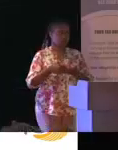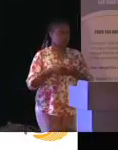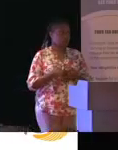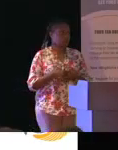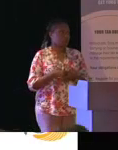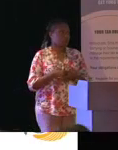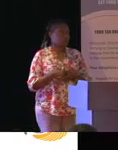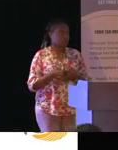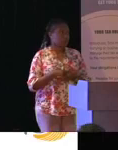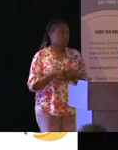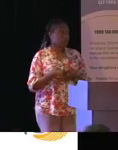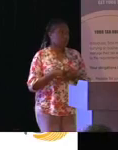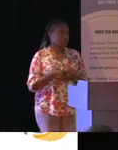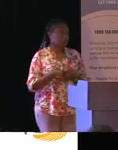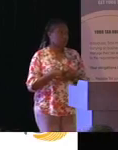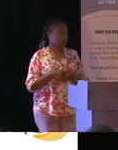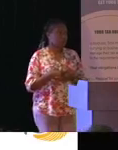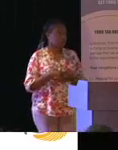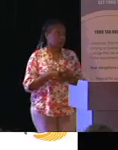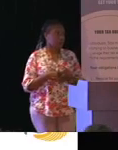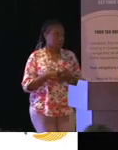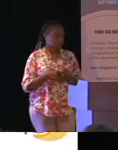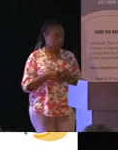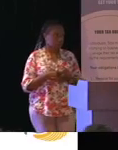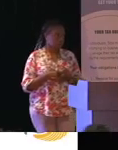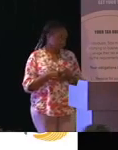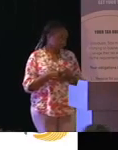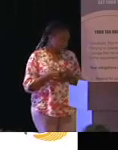extracted from our